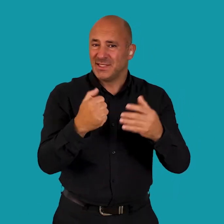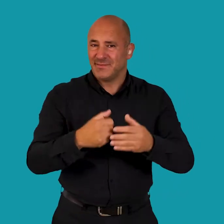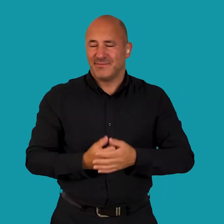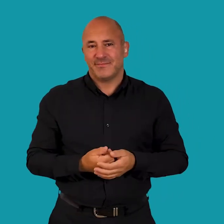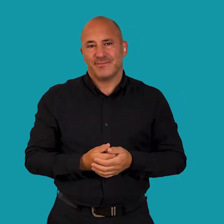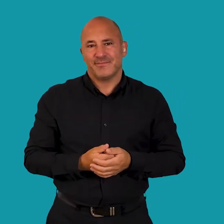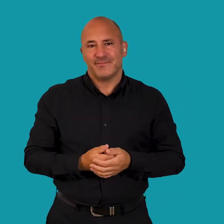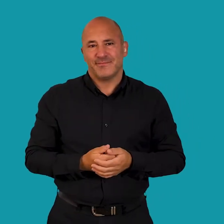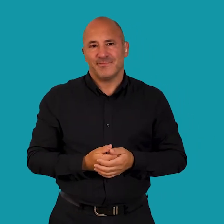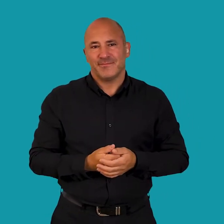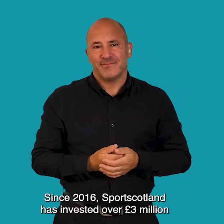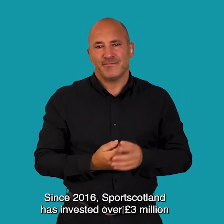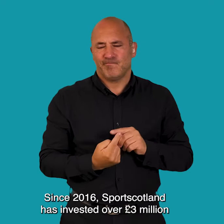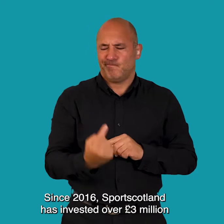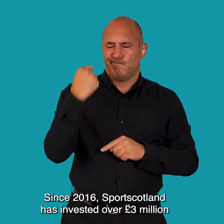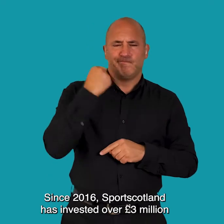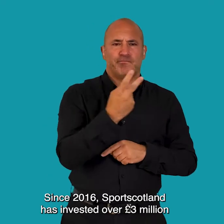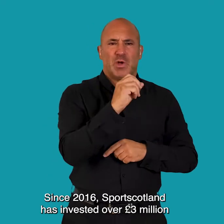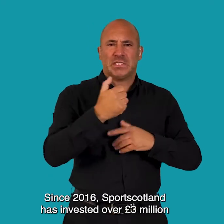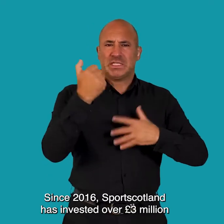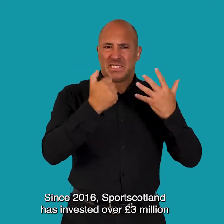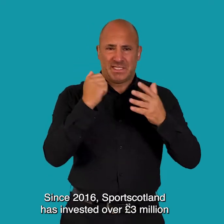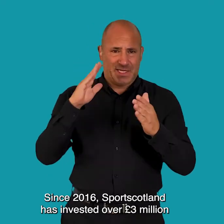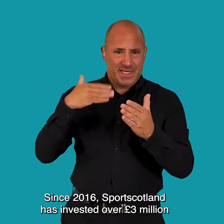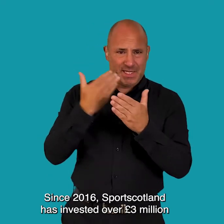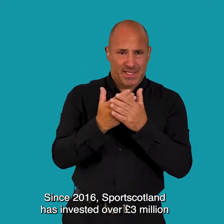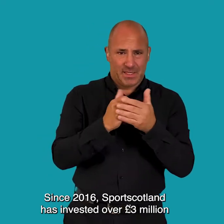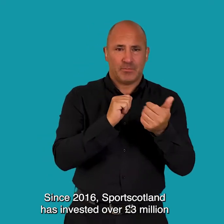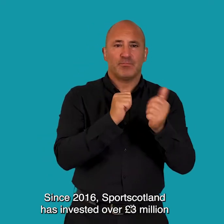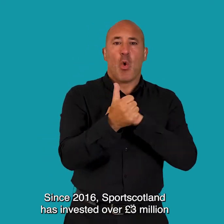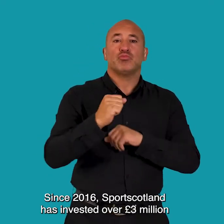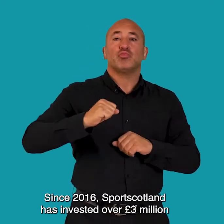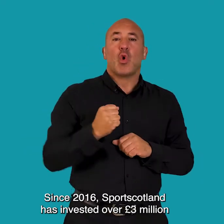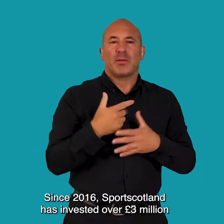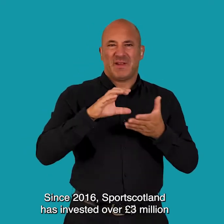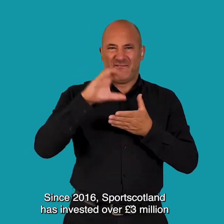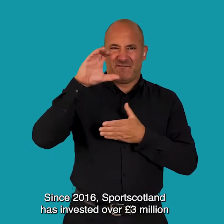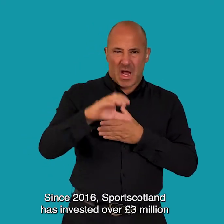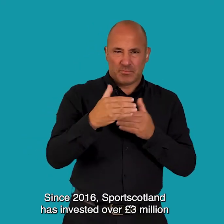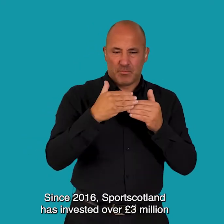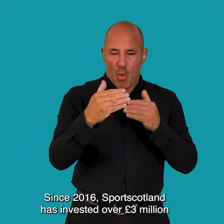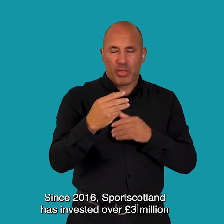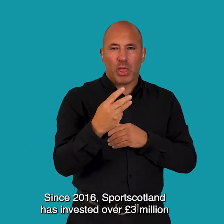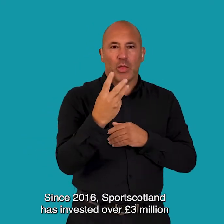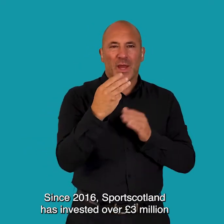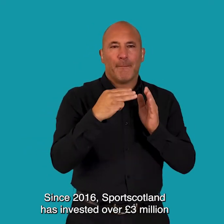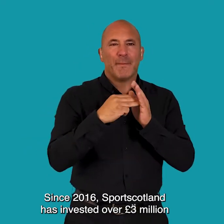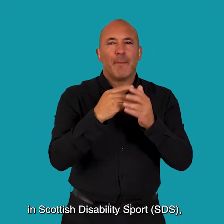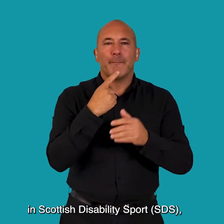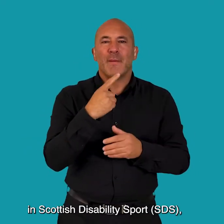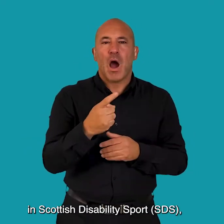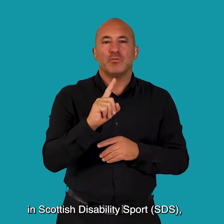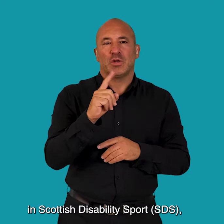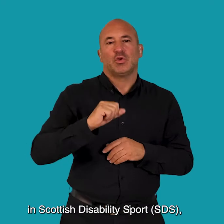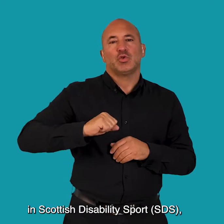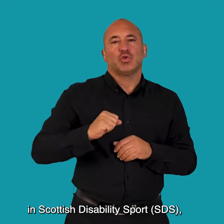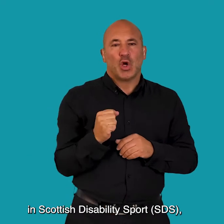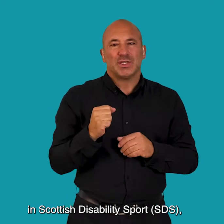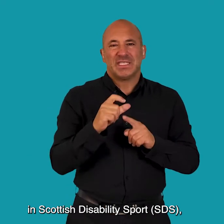2026. Since 2016, Sports Scotland has invested over £3 million in Scottish